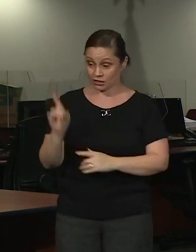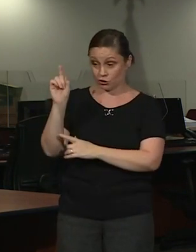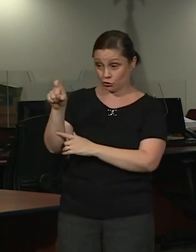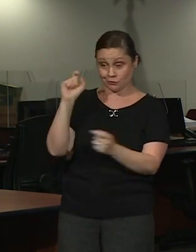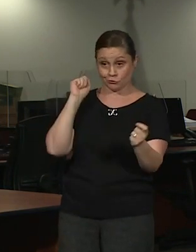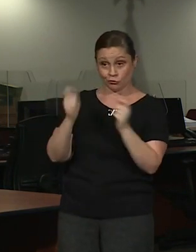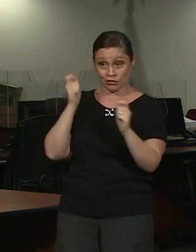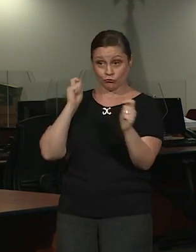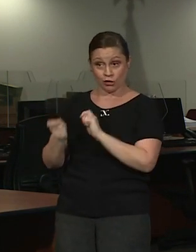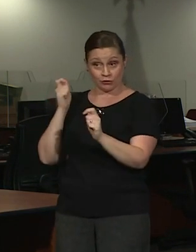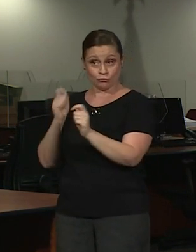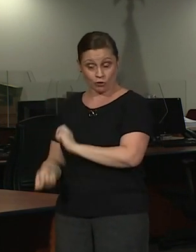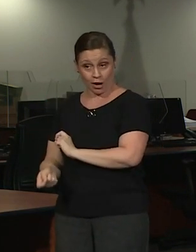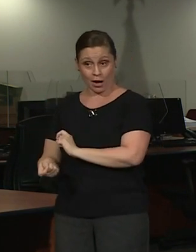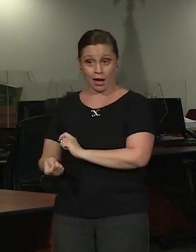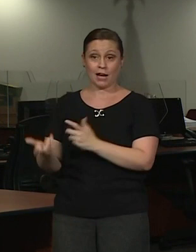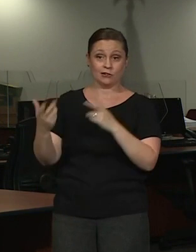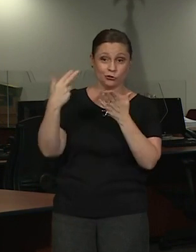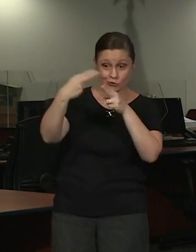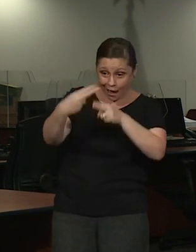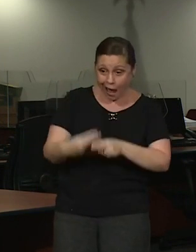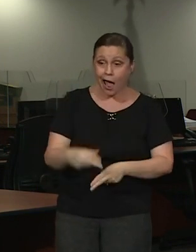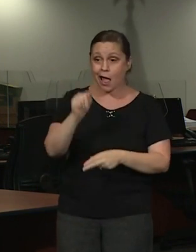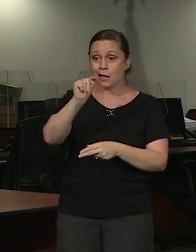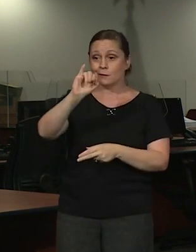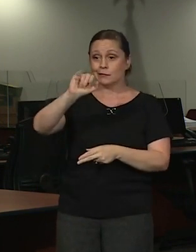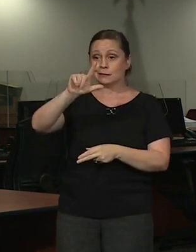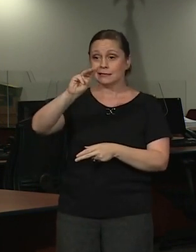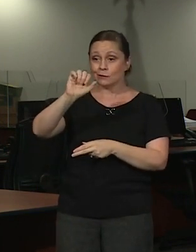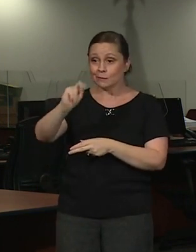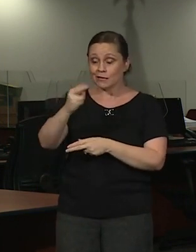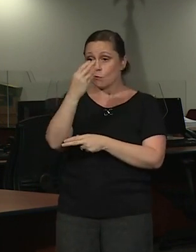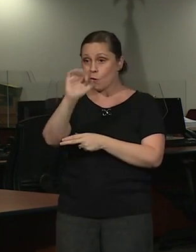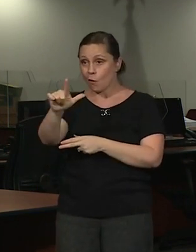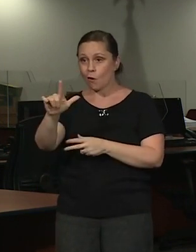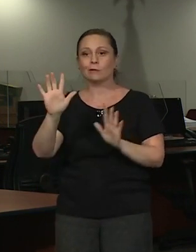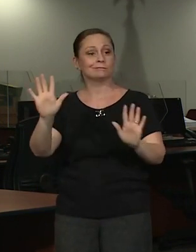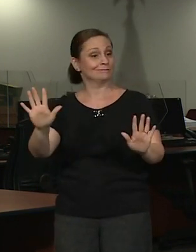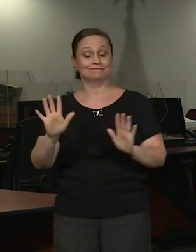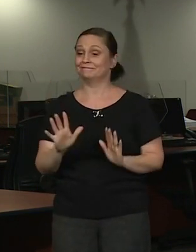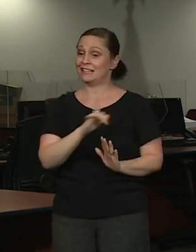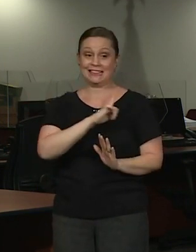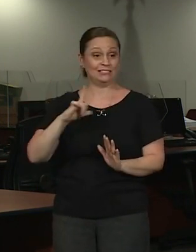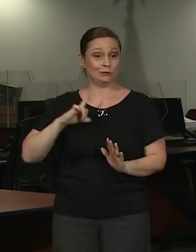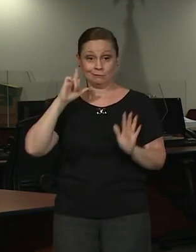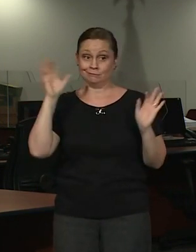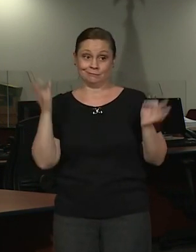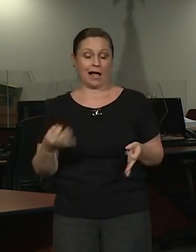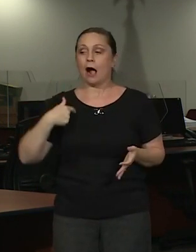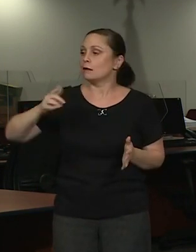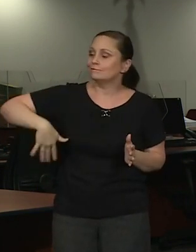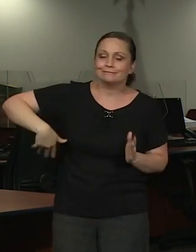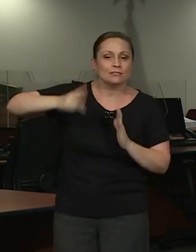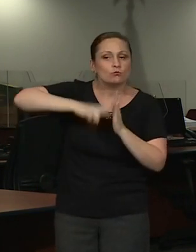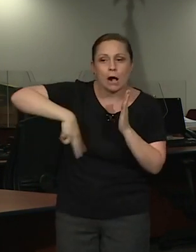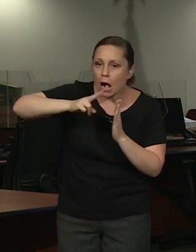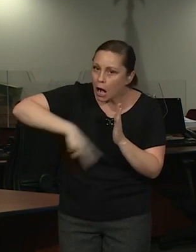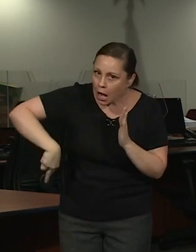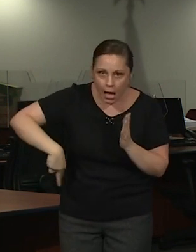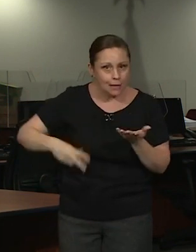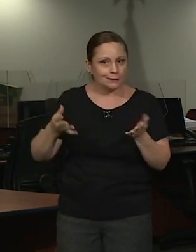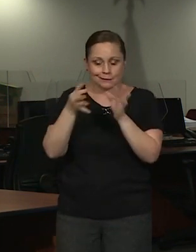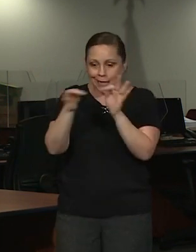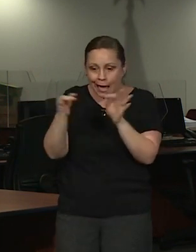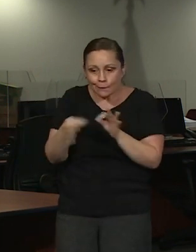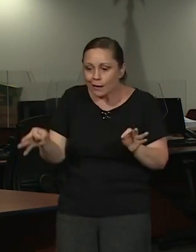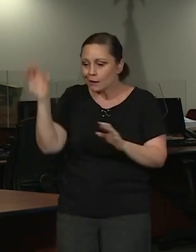renaming Tillman Hall? Well, that'll be up to the legislature. I've not studied the opinion. I read it. I have not read the statement that went along